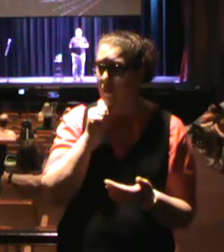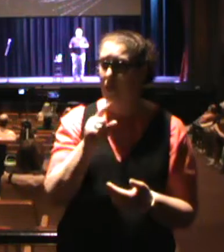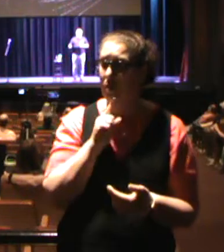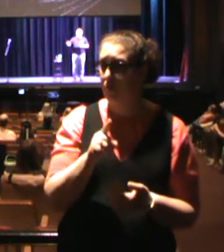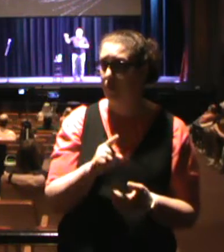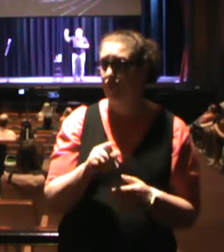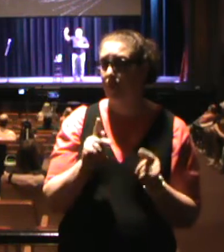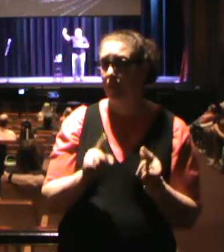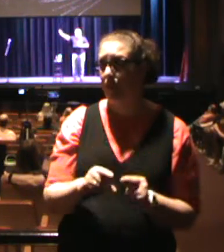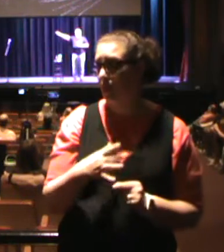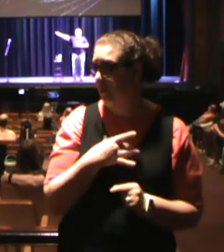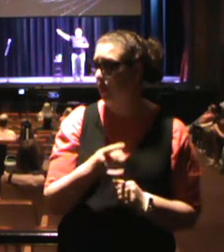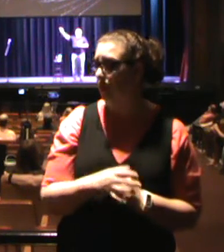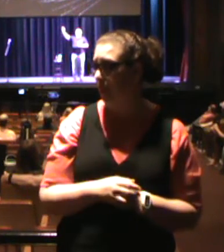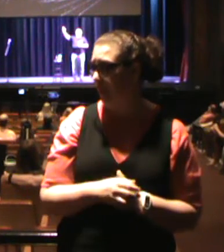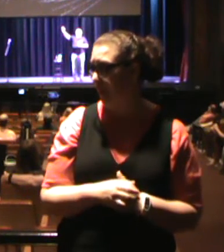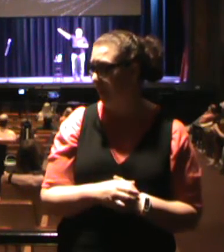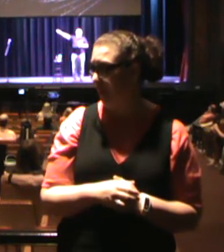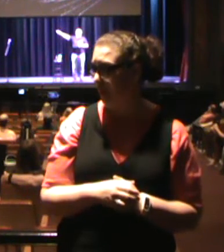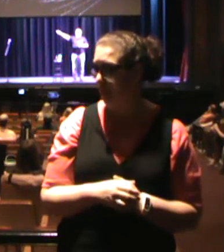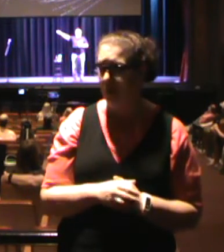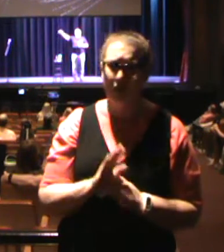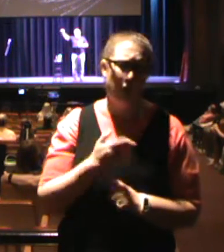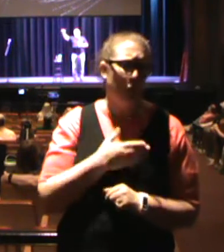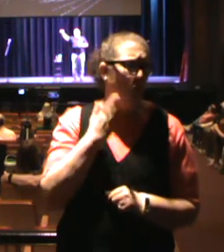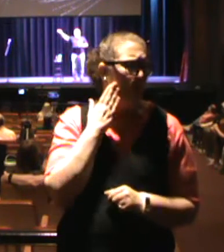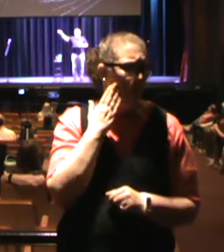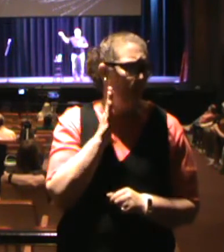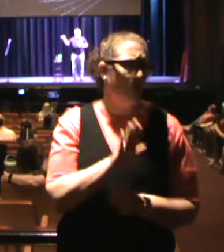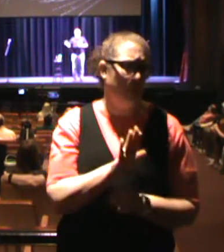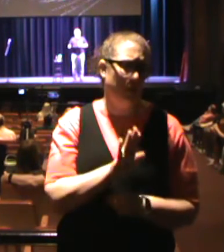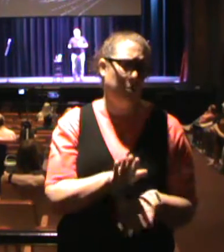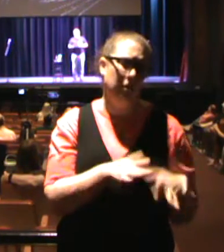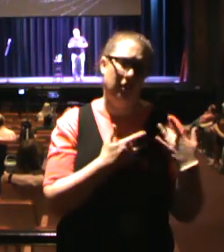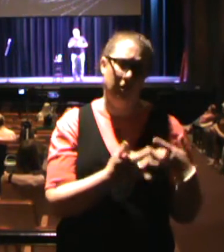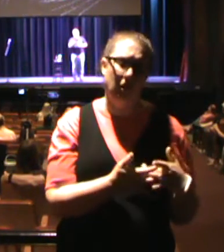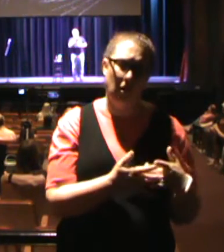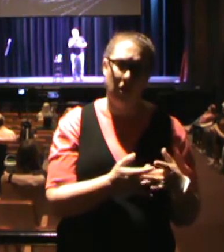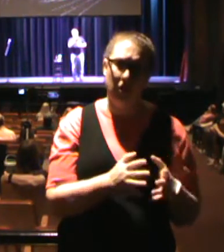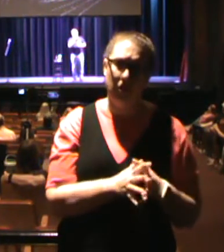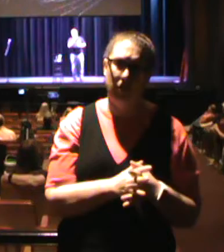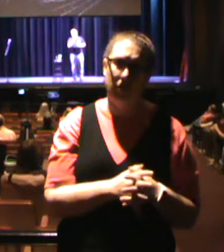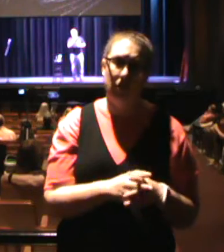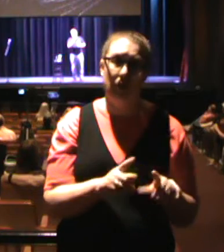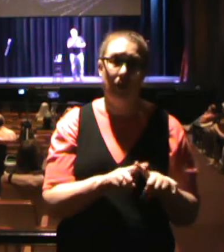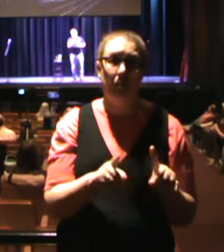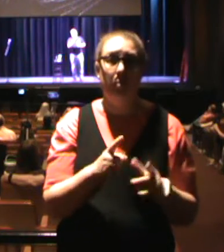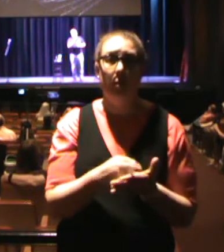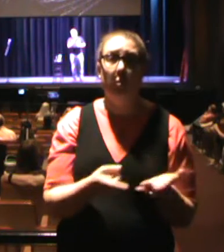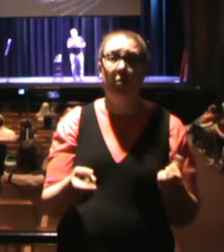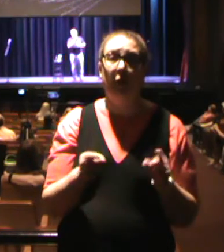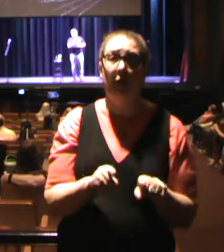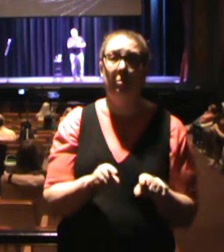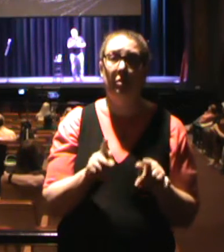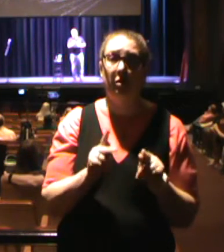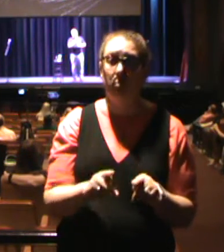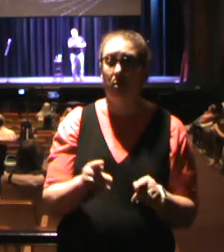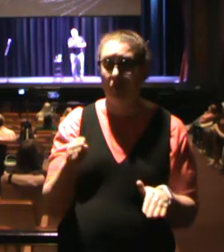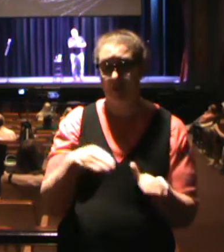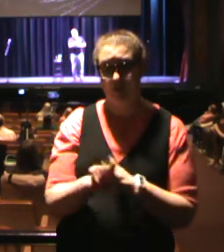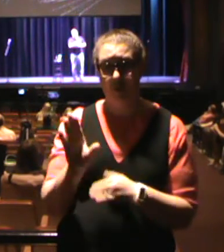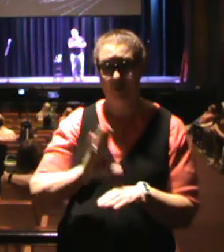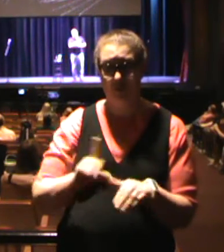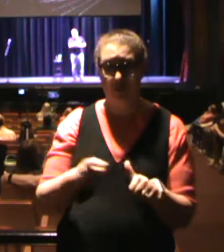is people are like, well, you know, that we know him. We know what his heart is and everything. But what happens to somebody who's just coming into the church for the first